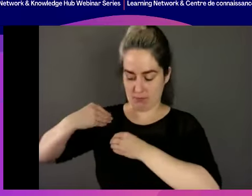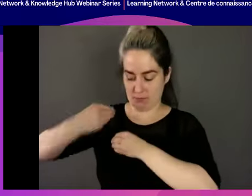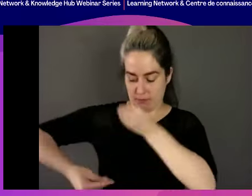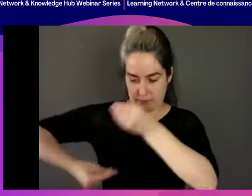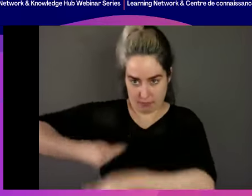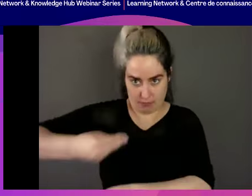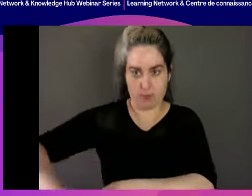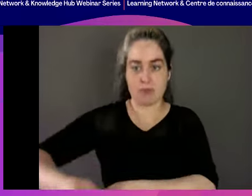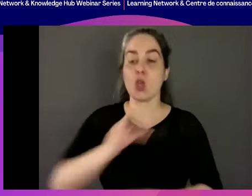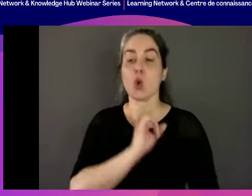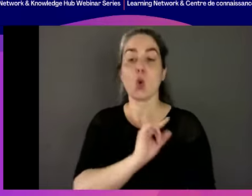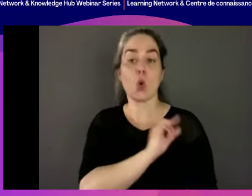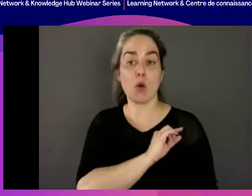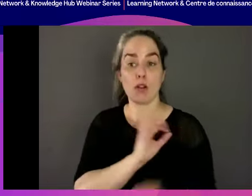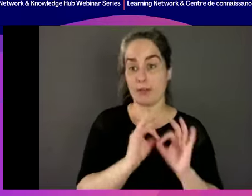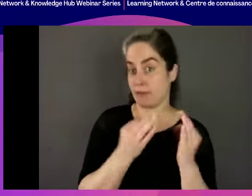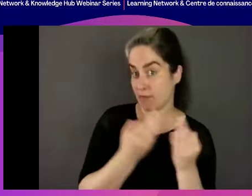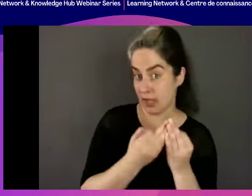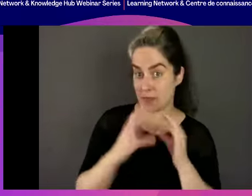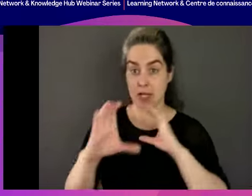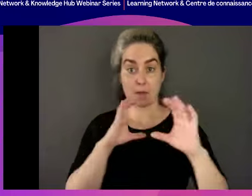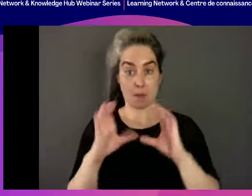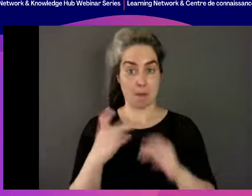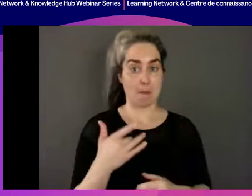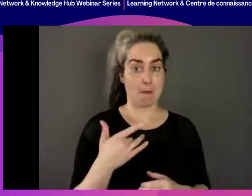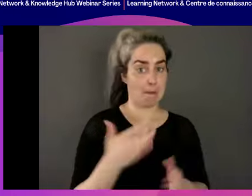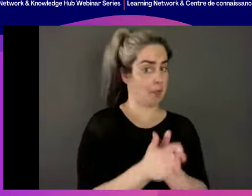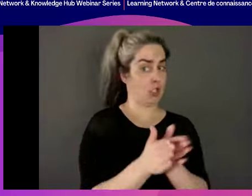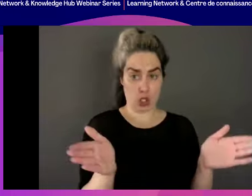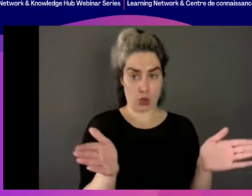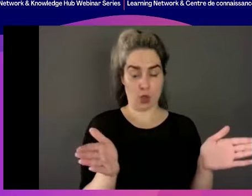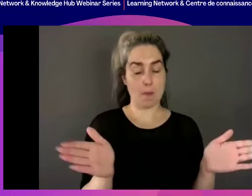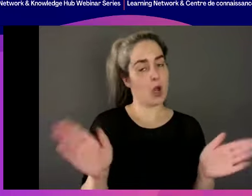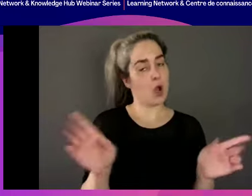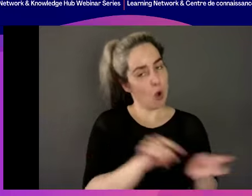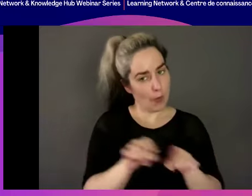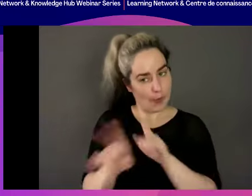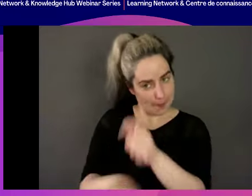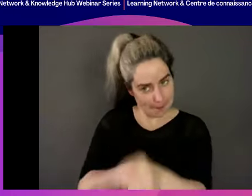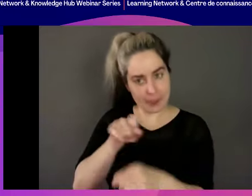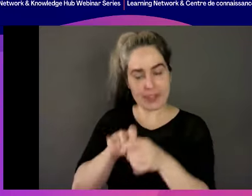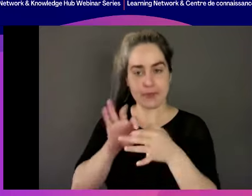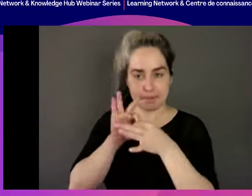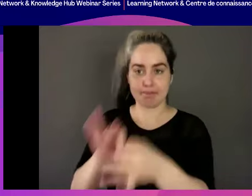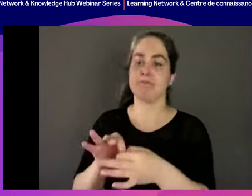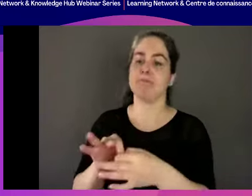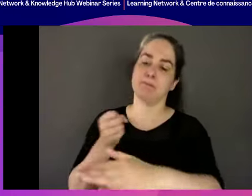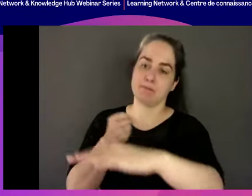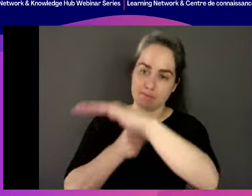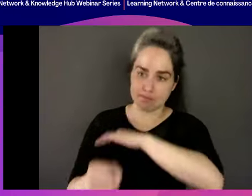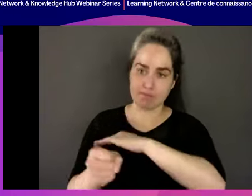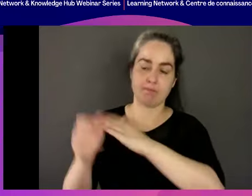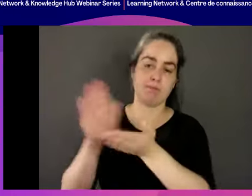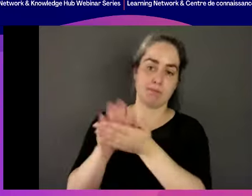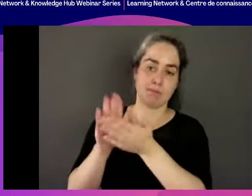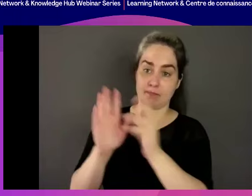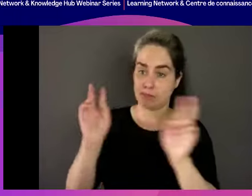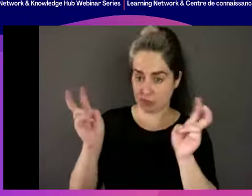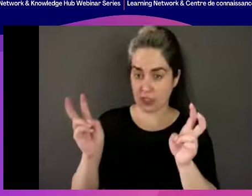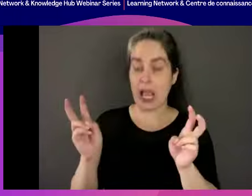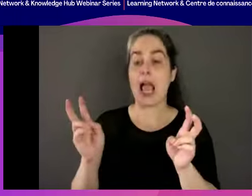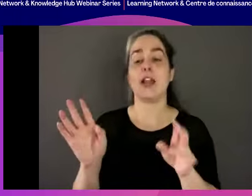The quality of family communication in general, but also specifically about residential schools and specifically about cultural